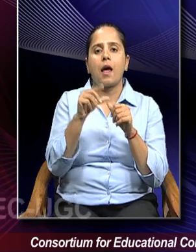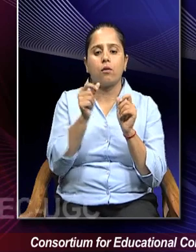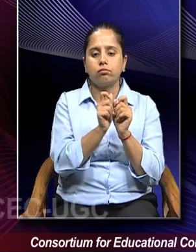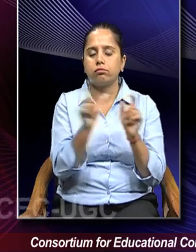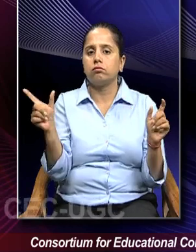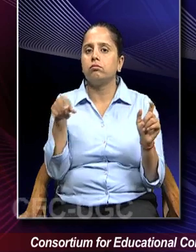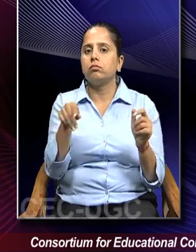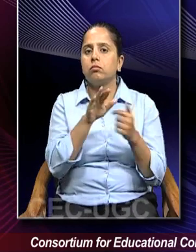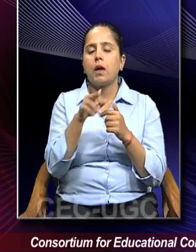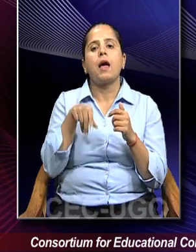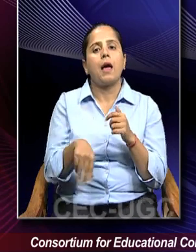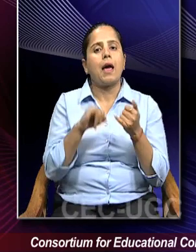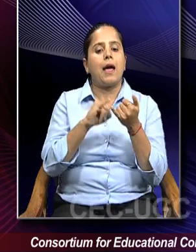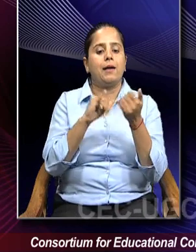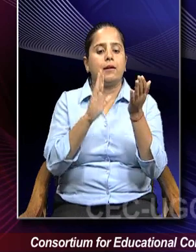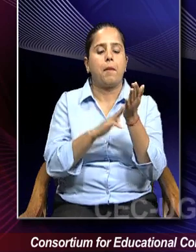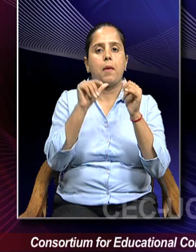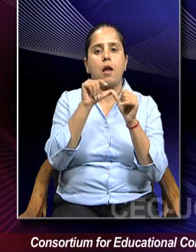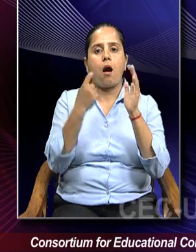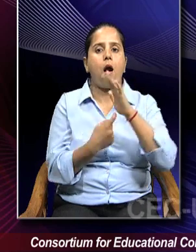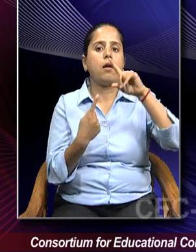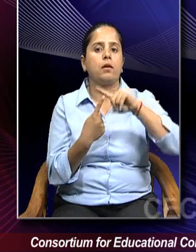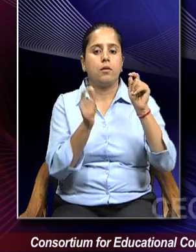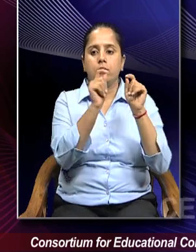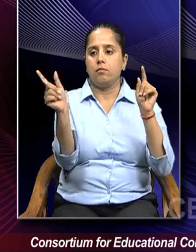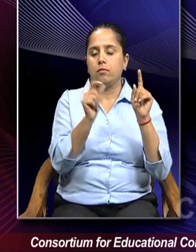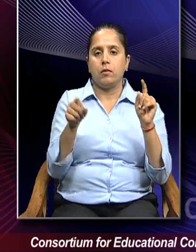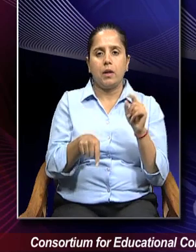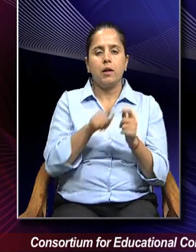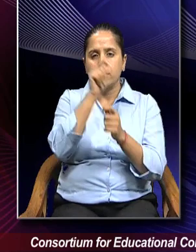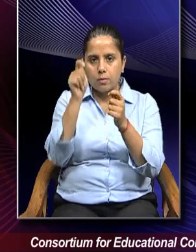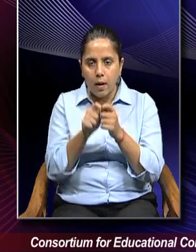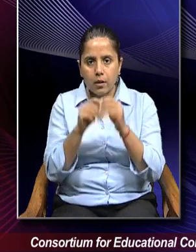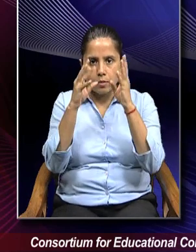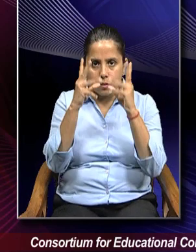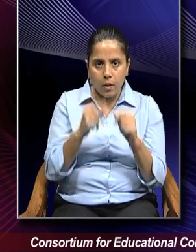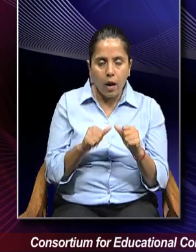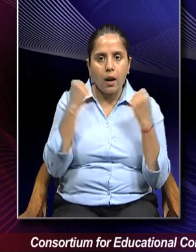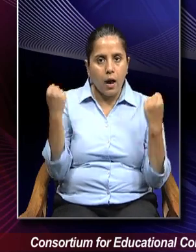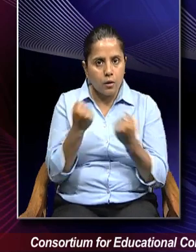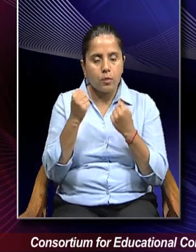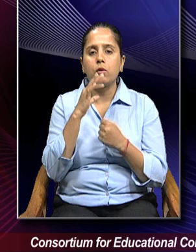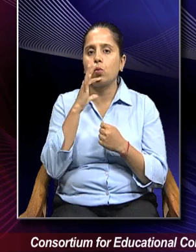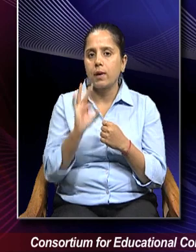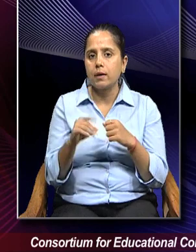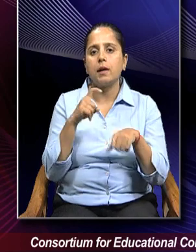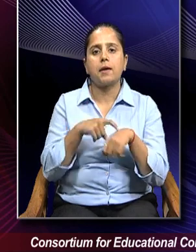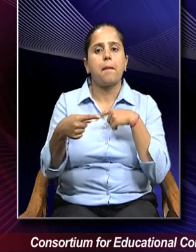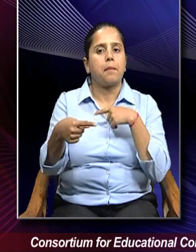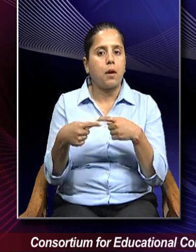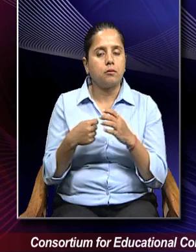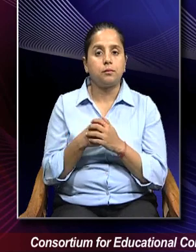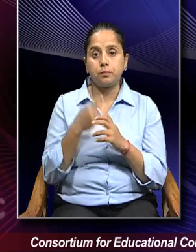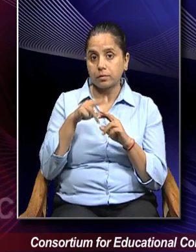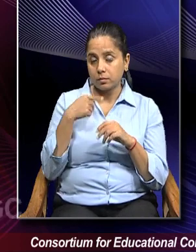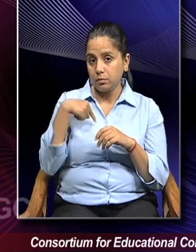representing SMART, that is specific, measurable, actionable, realistic and time bound. And when we talk